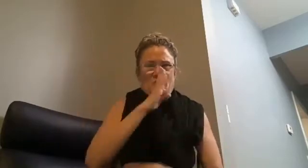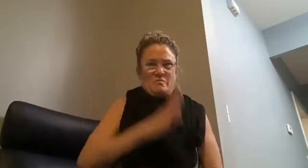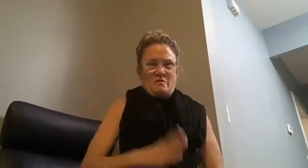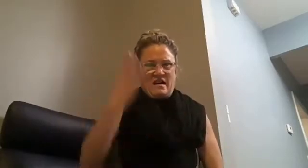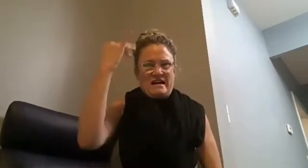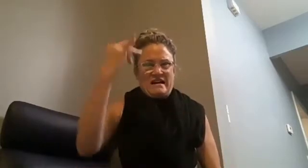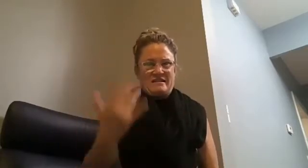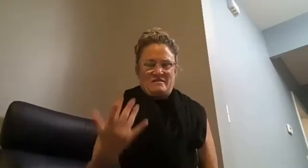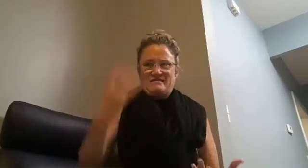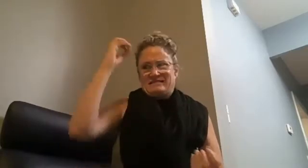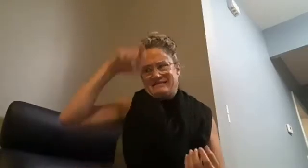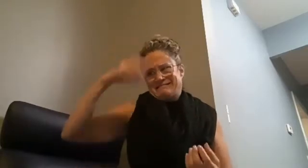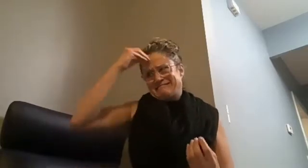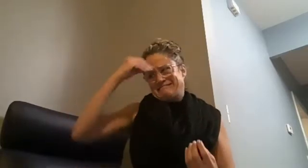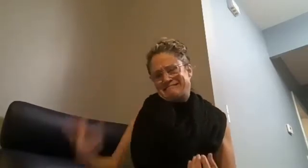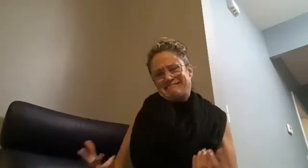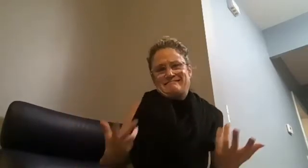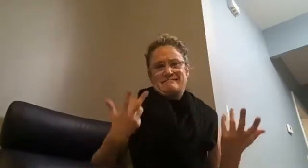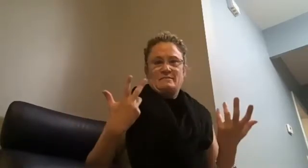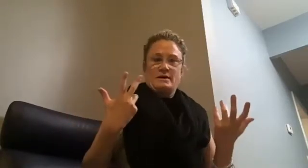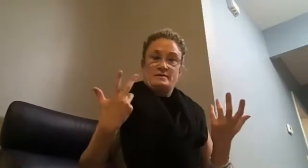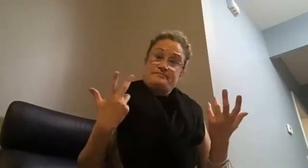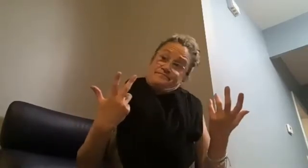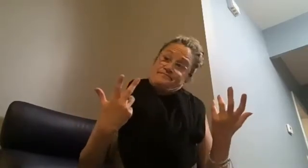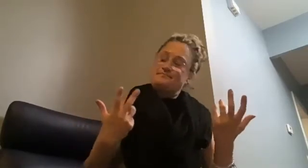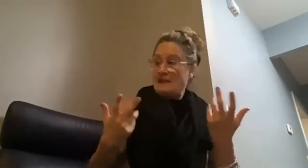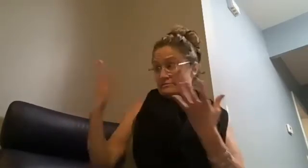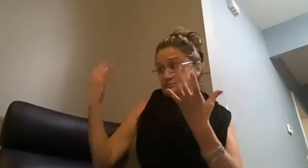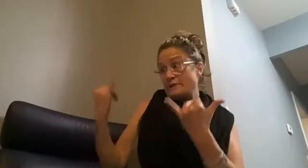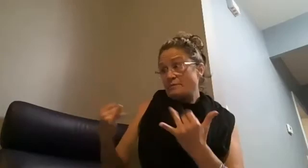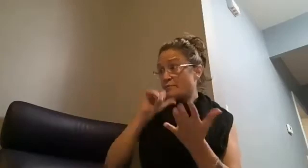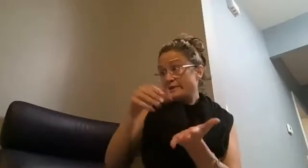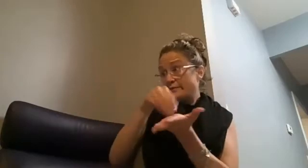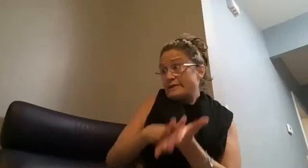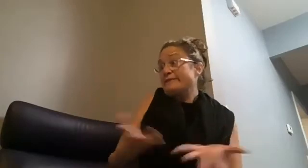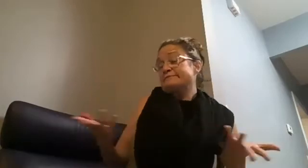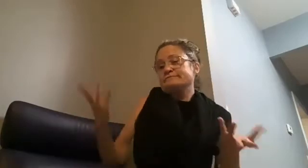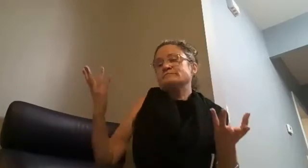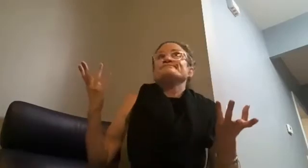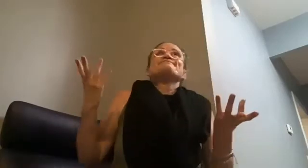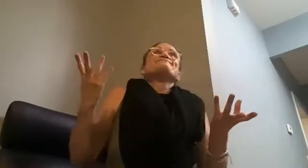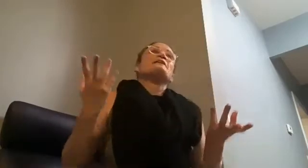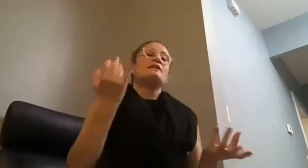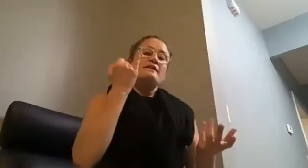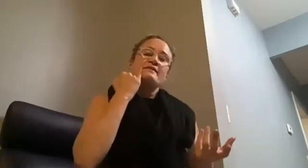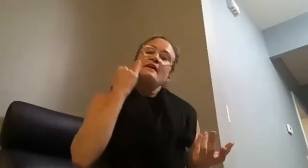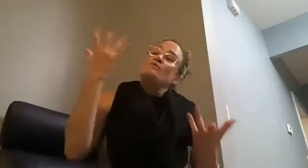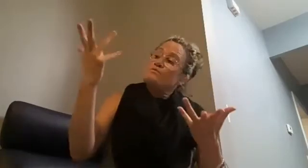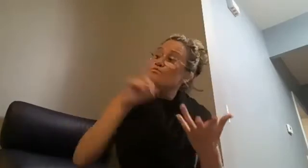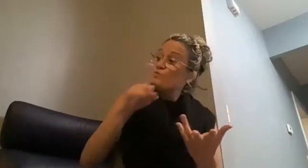make any sense. But after my sponsor was like, now tell me the things you didn't write down, it occurred to me if I really wanted what he had, I had to get